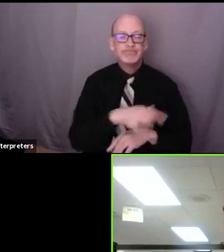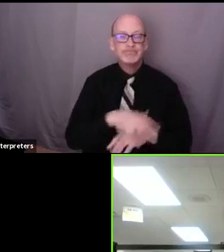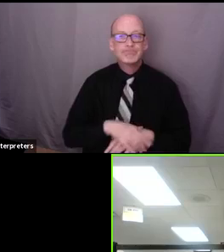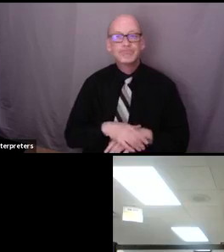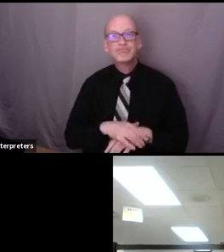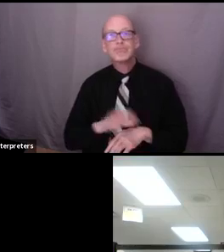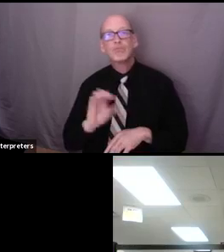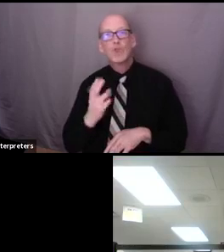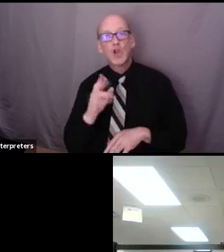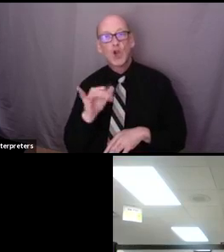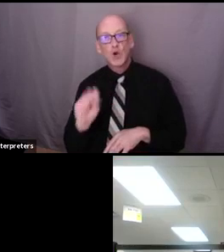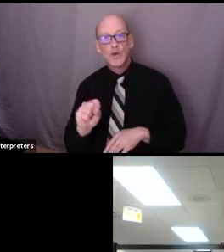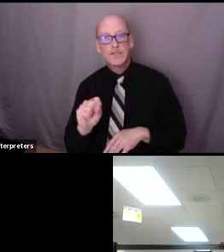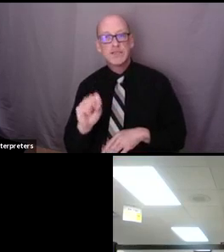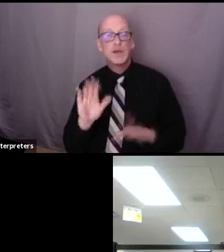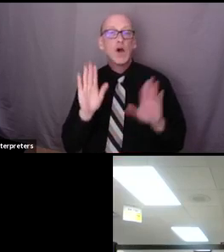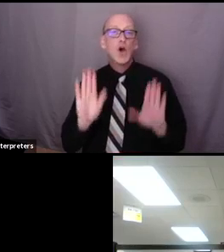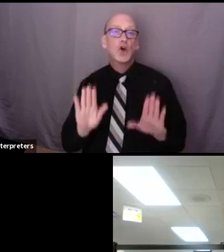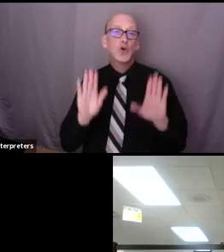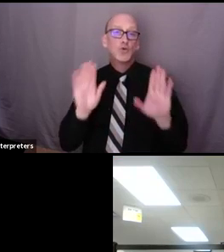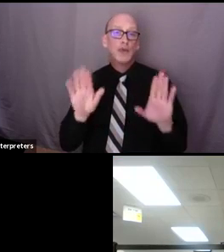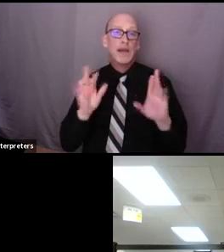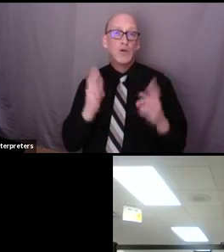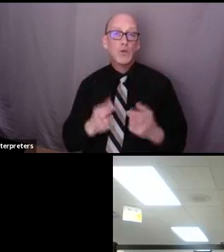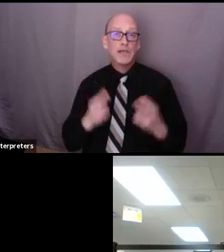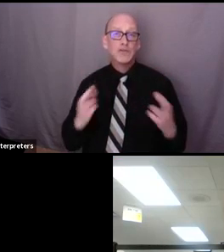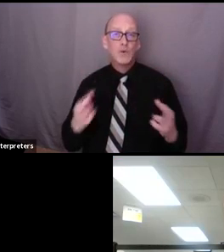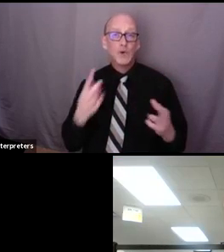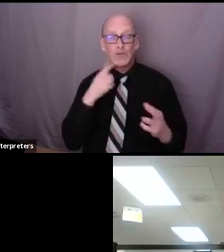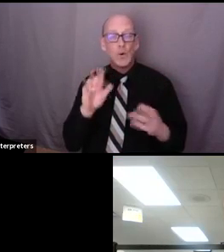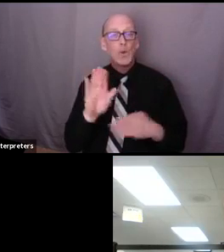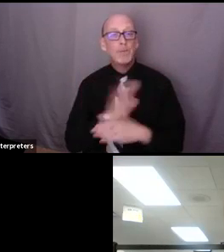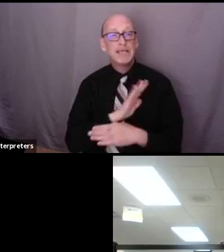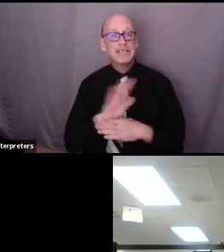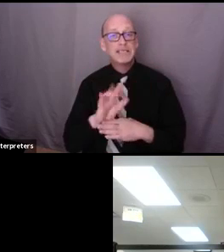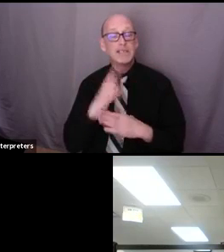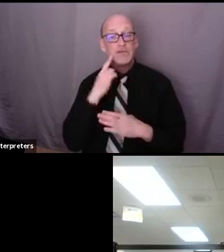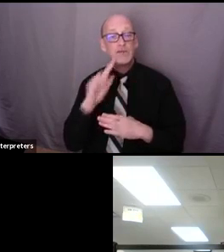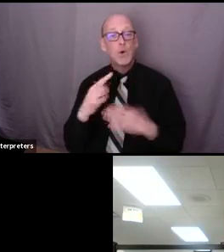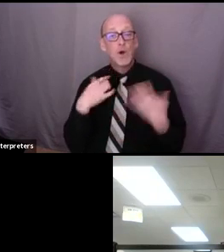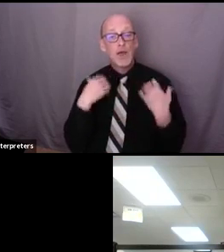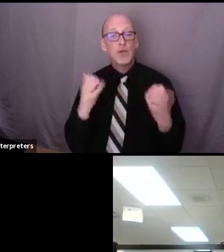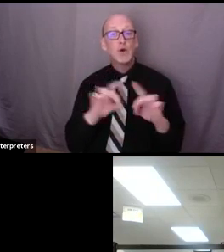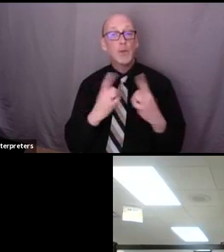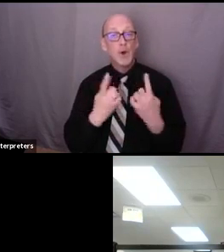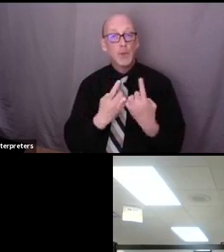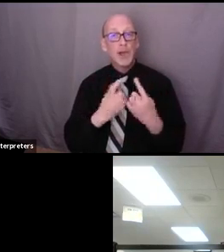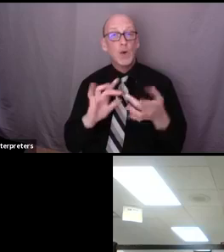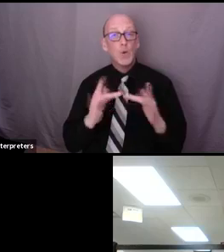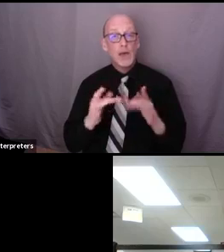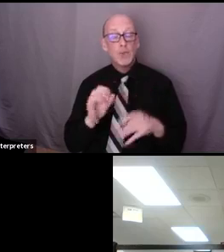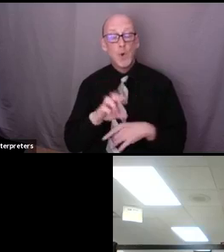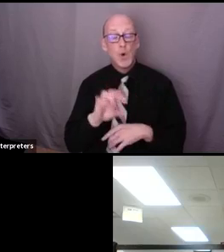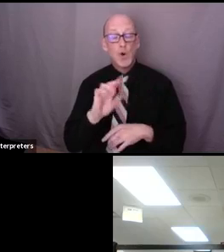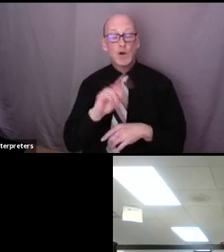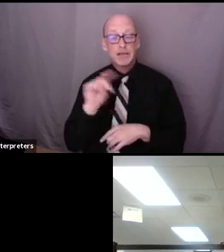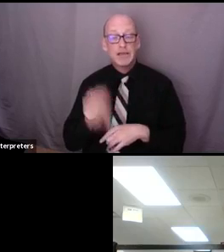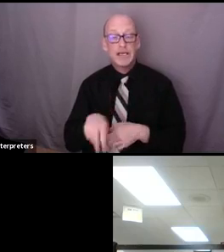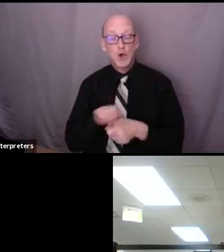And again, Yep. great resource for businesses on the Health Department website or on the Toledo Regional Chamber of